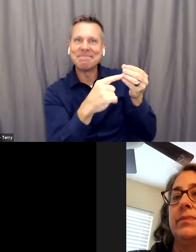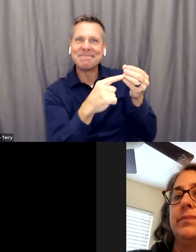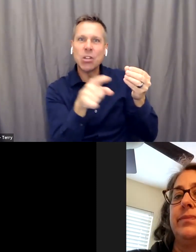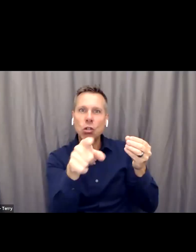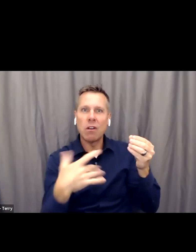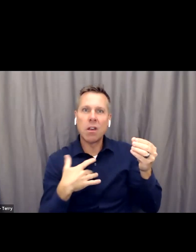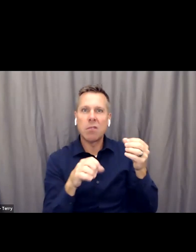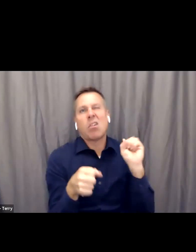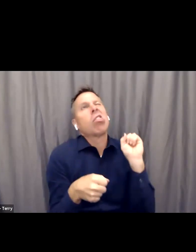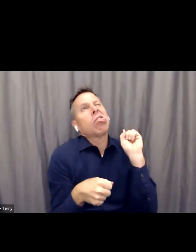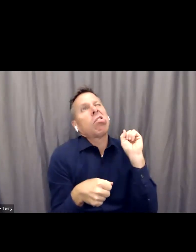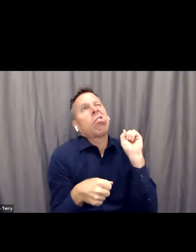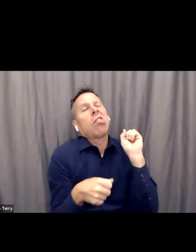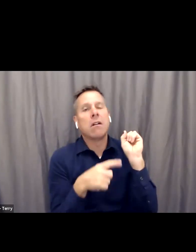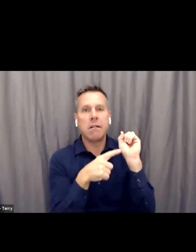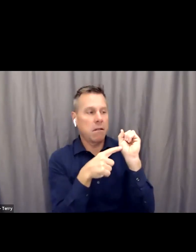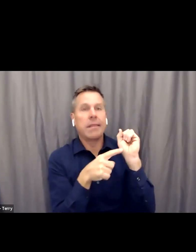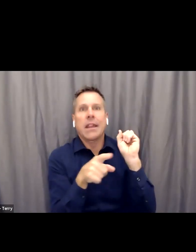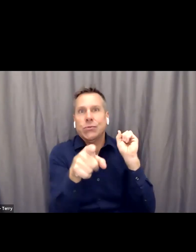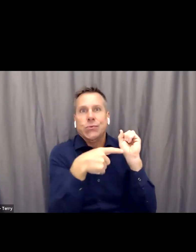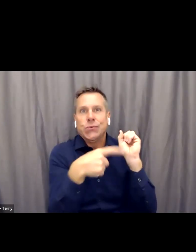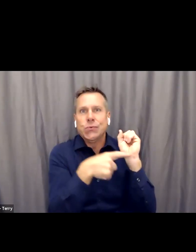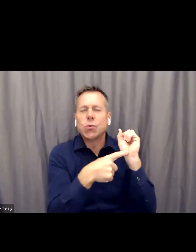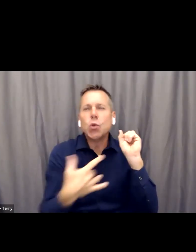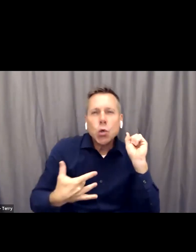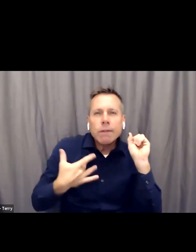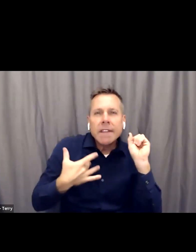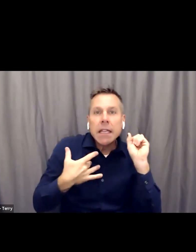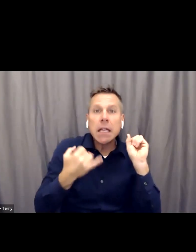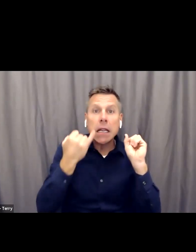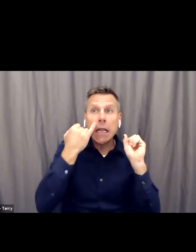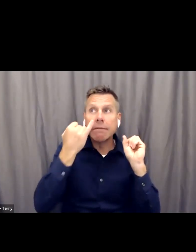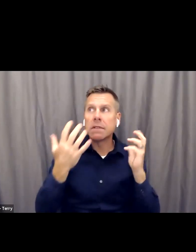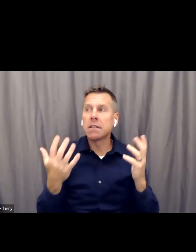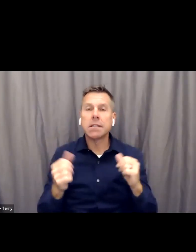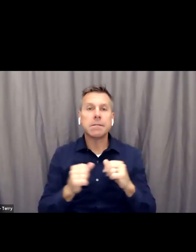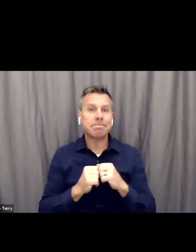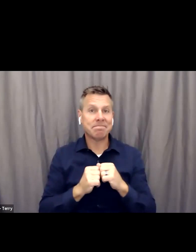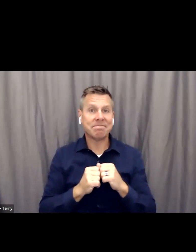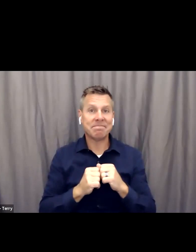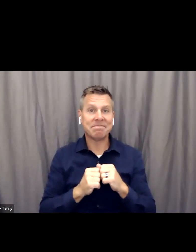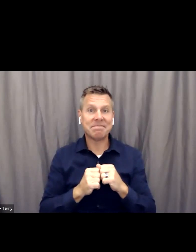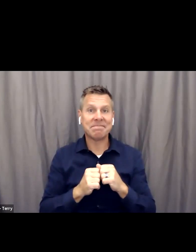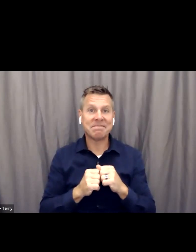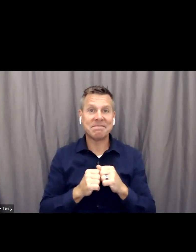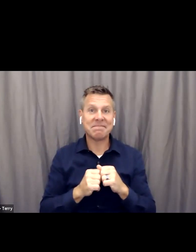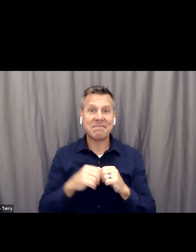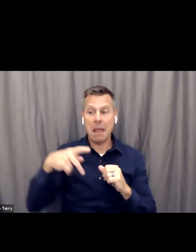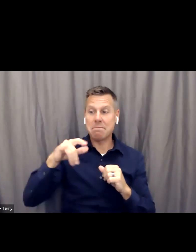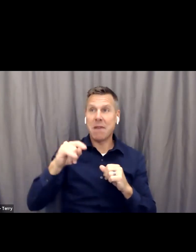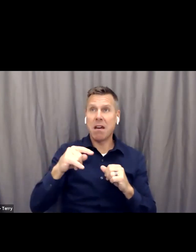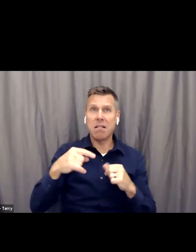feel? How would you feel being this pot?